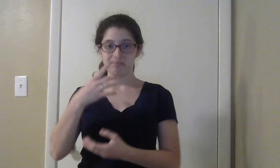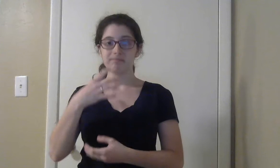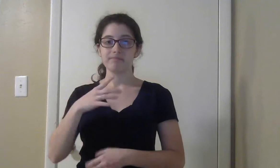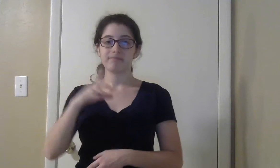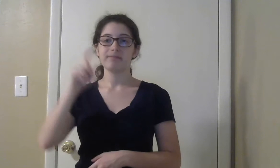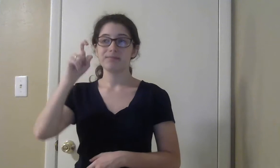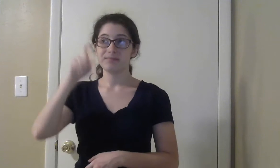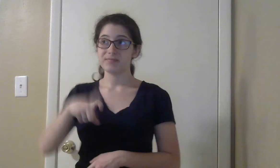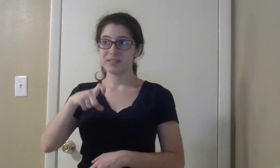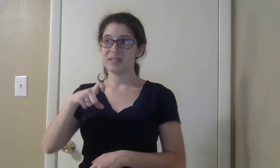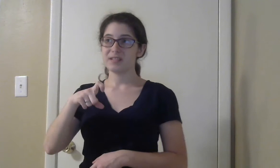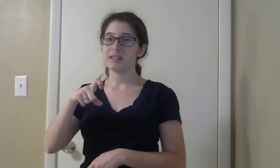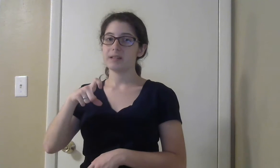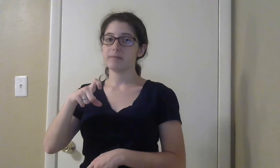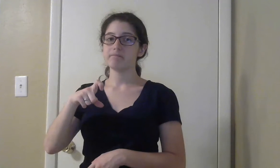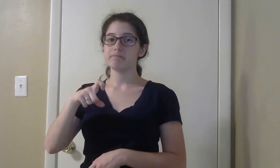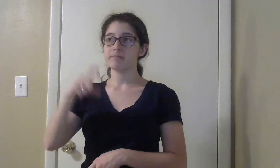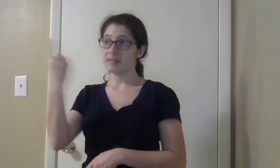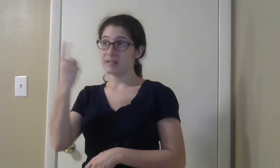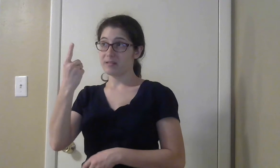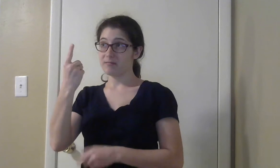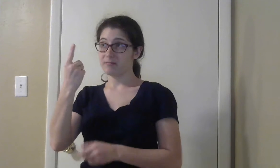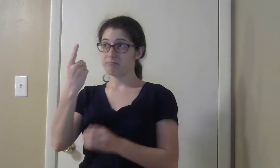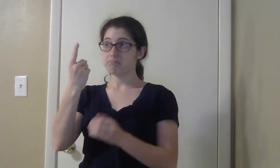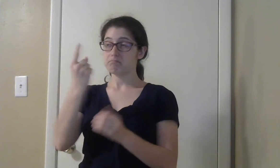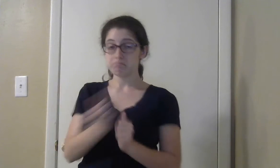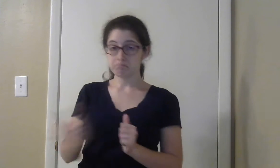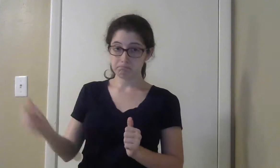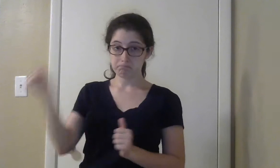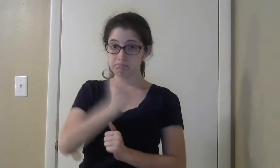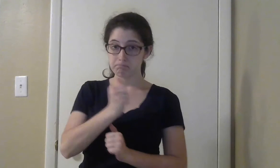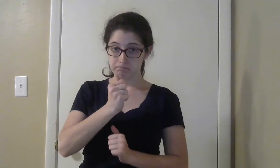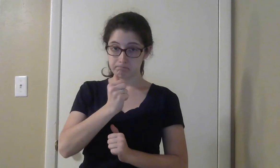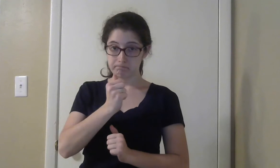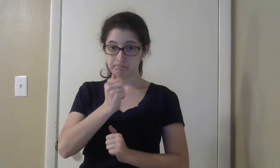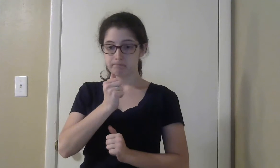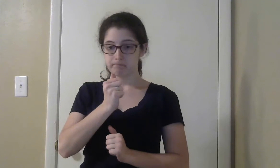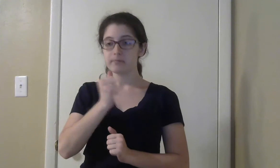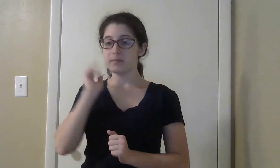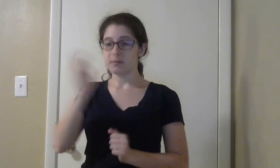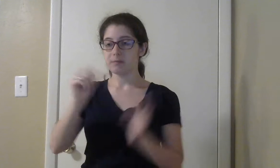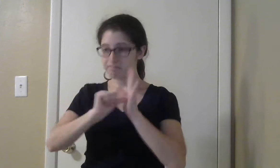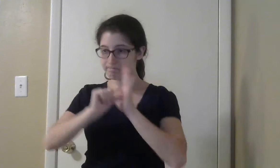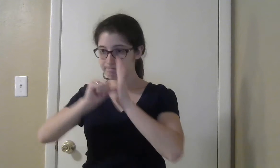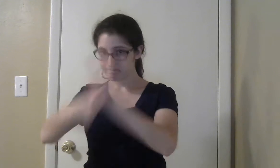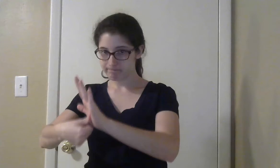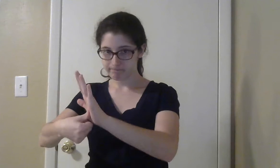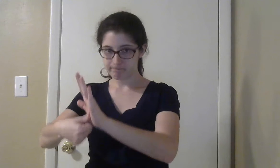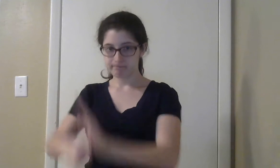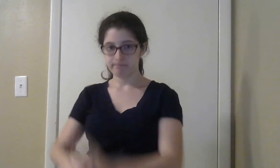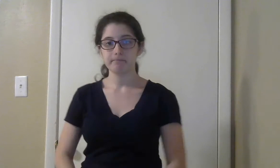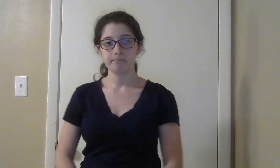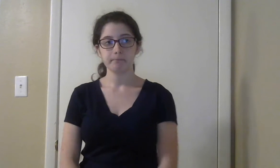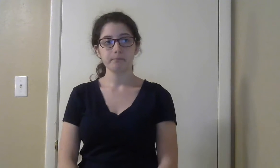God and His work in our lives. Now, defined like that, fasting